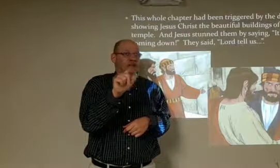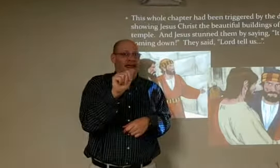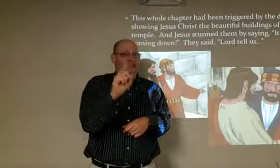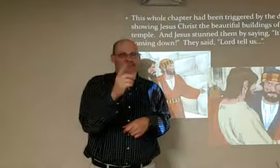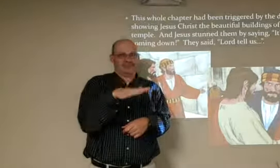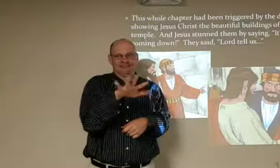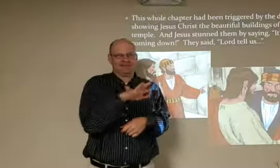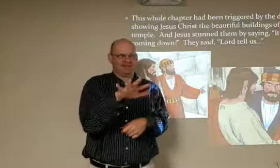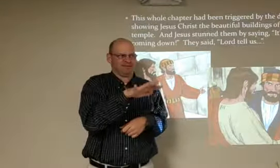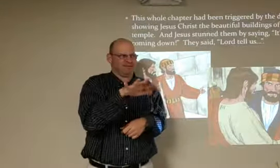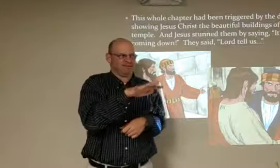So he was like